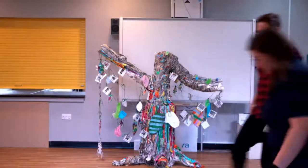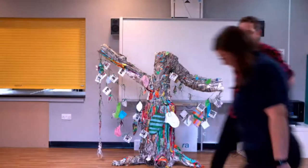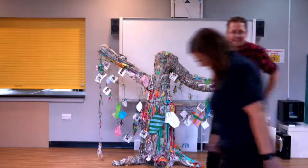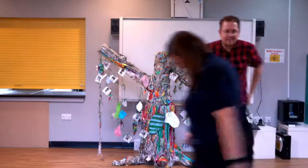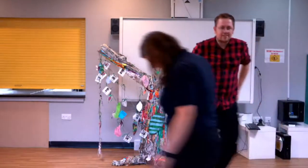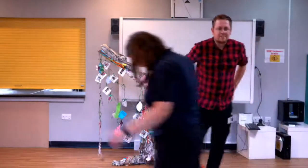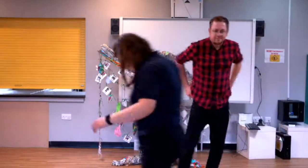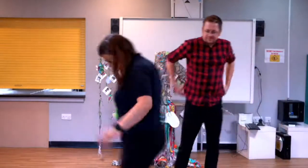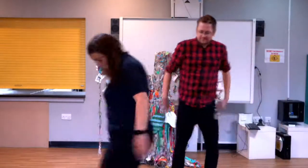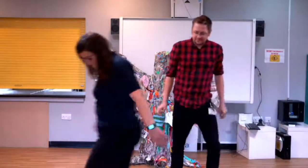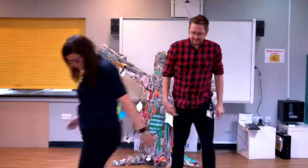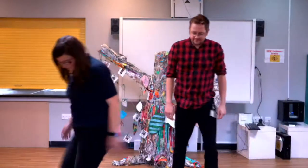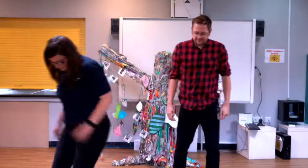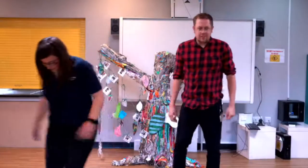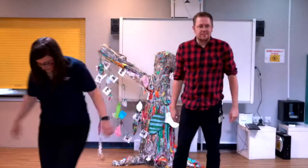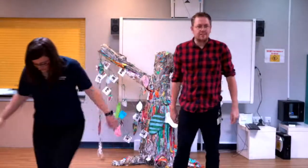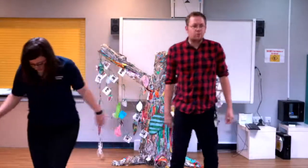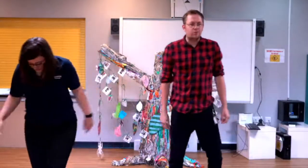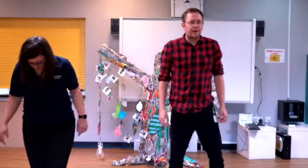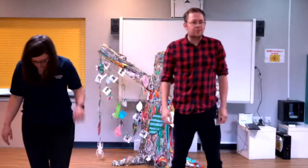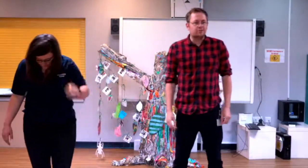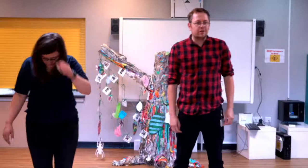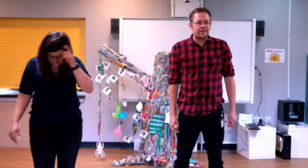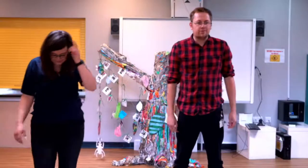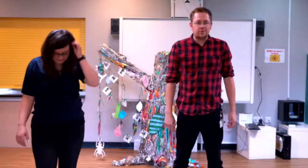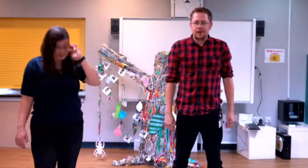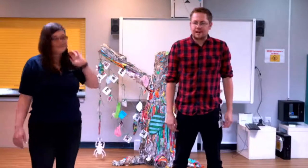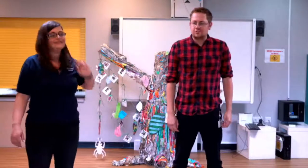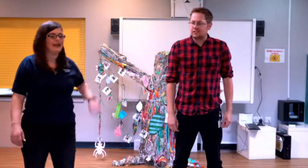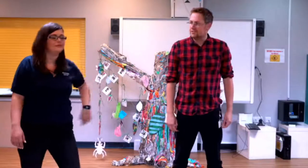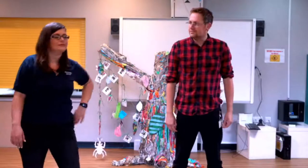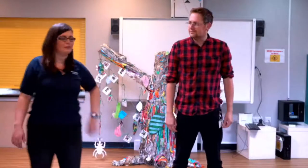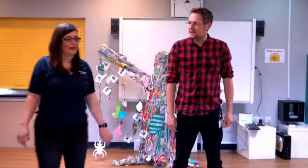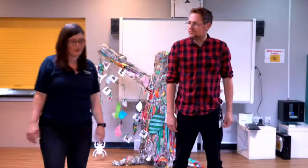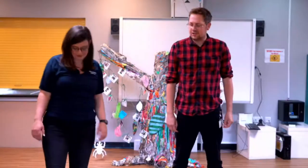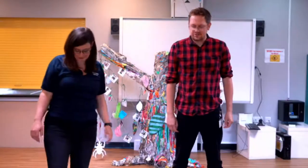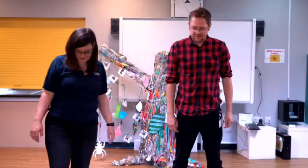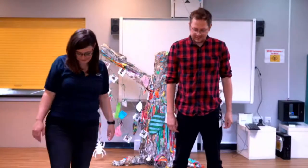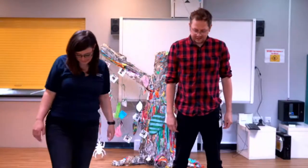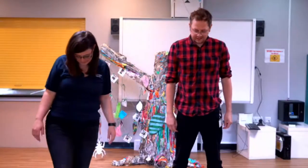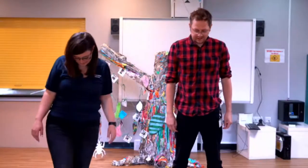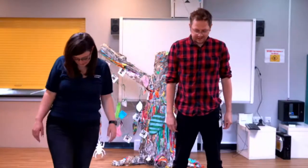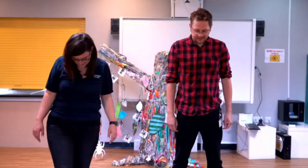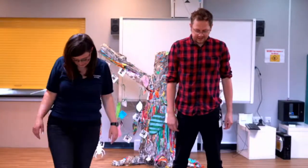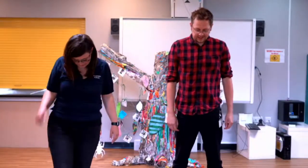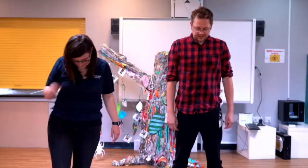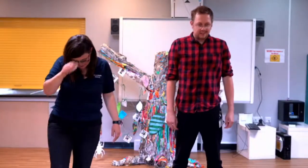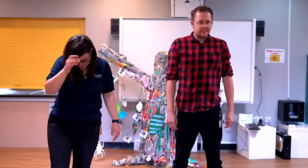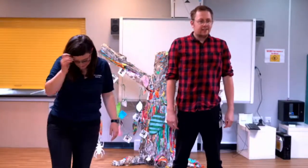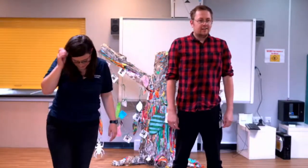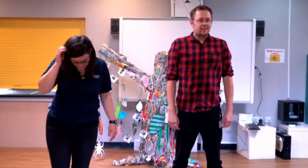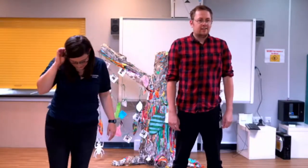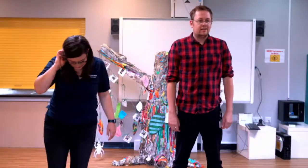Lovely. I think the woodpecker was my favourite part, actually. Yeah, the woodpecker was good. I like the woodpecker.